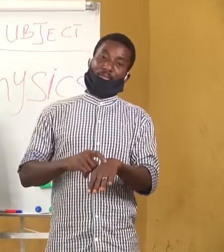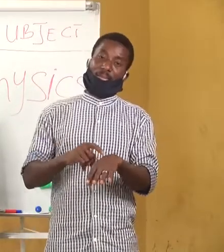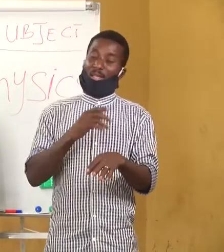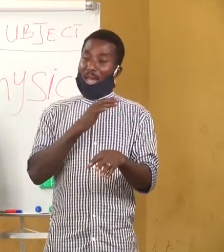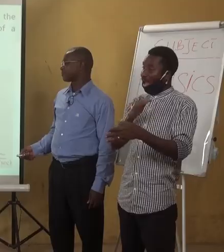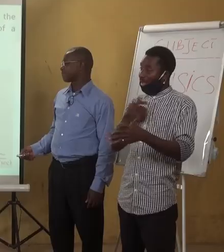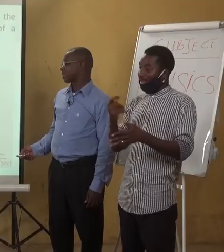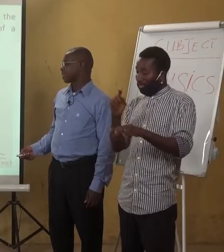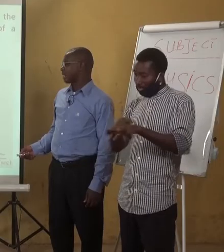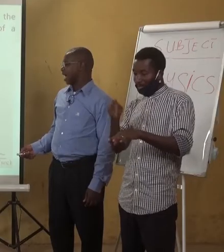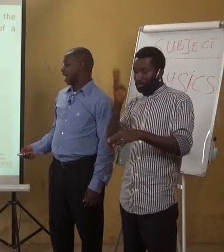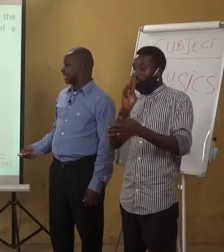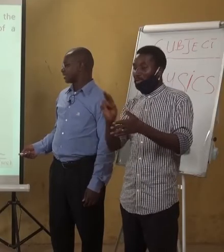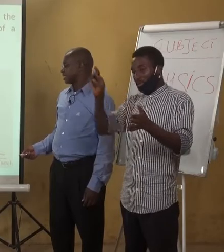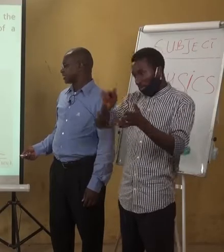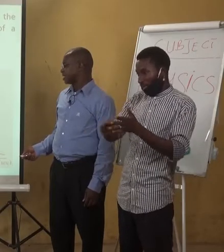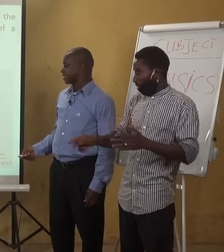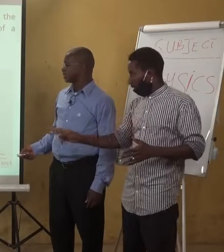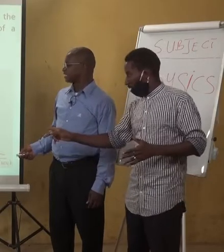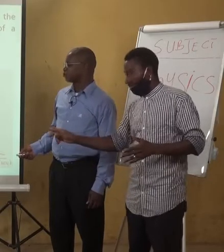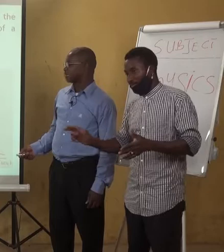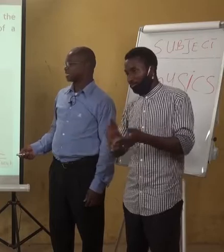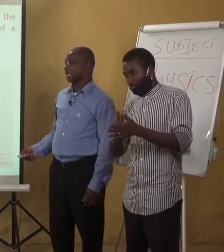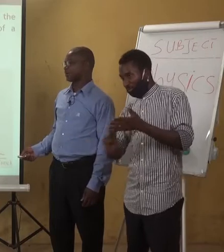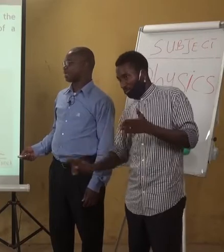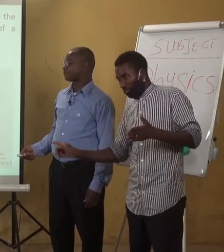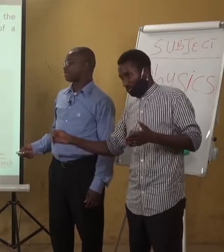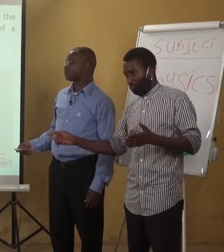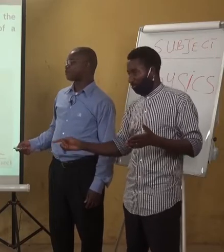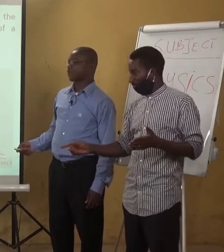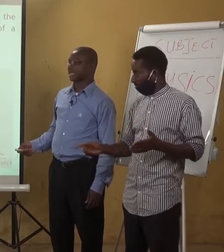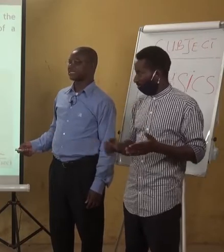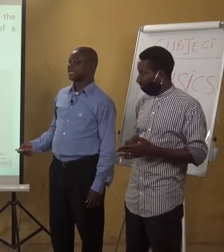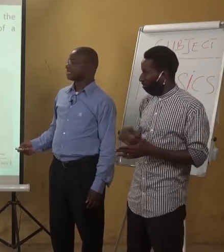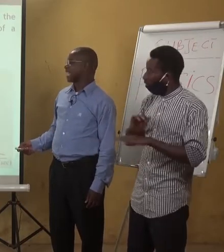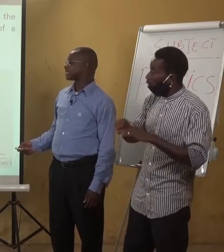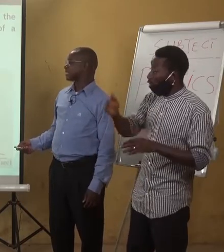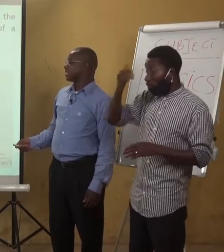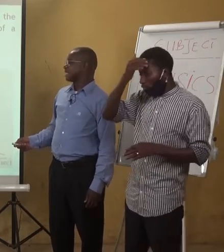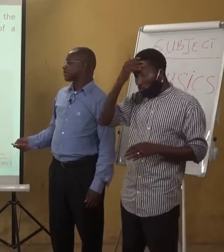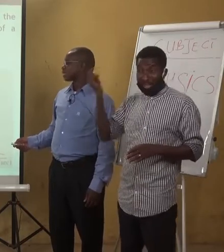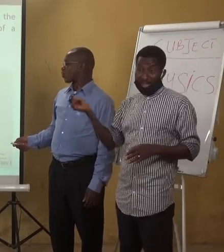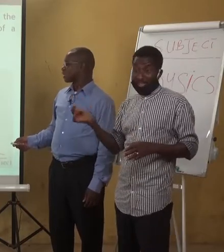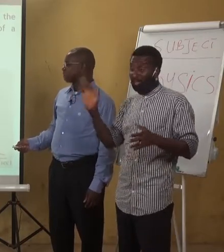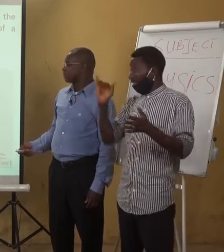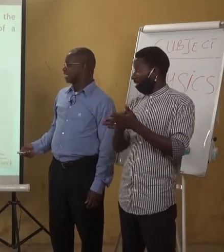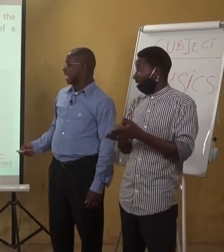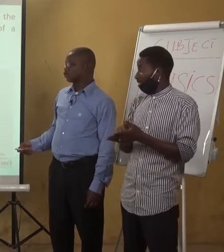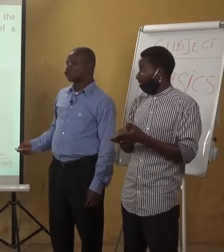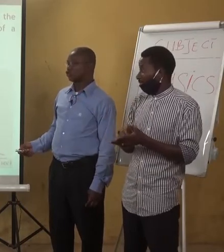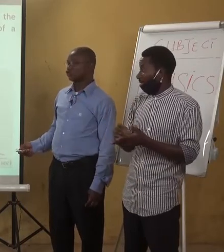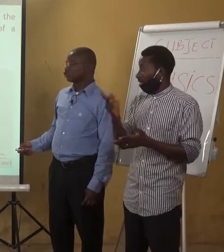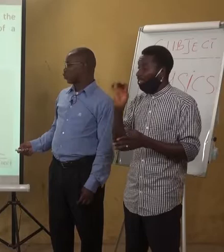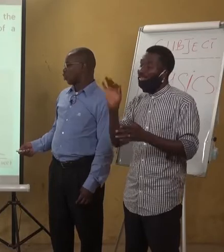T1 is half-life, and T3 minus T2 is half-life. Please don't forget that there is a corresponding